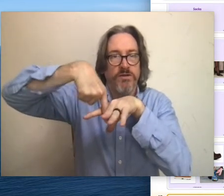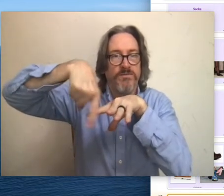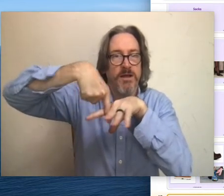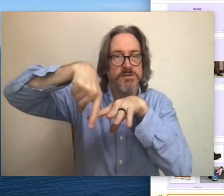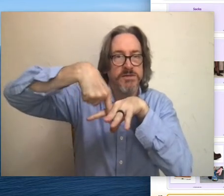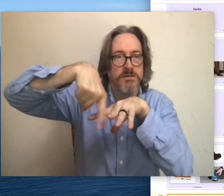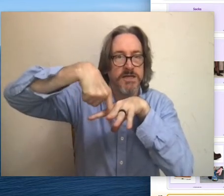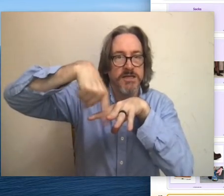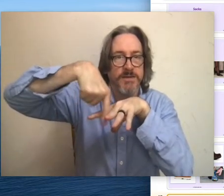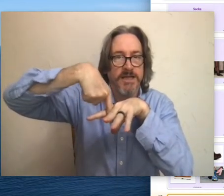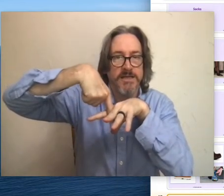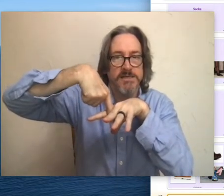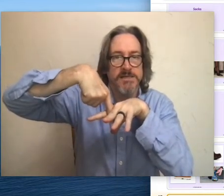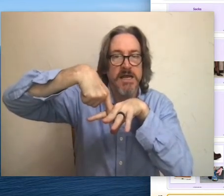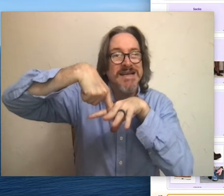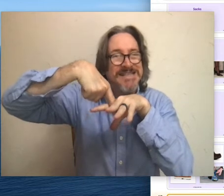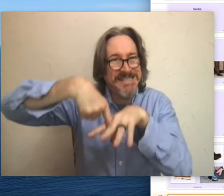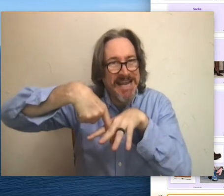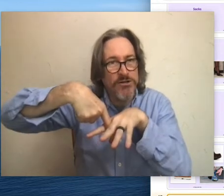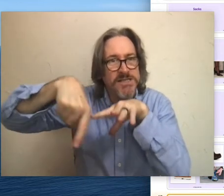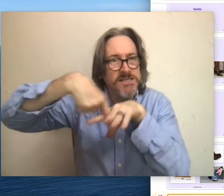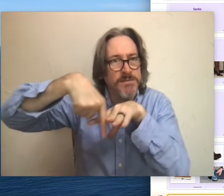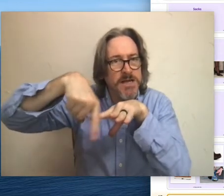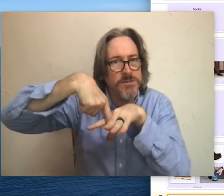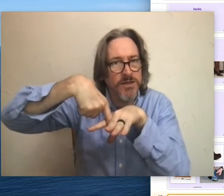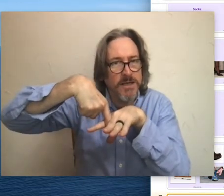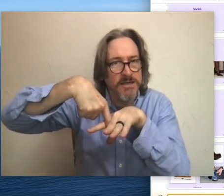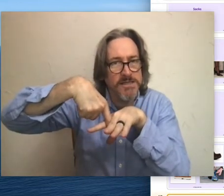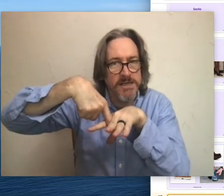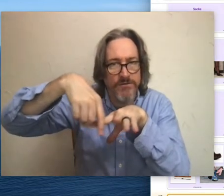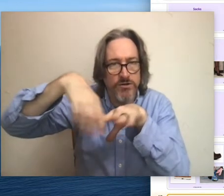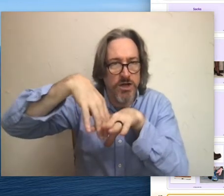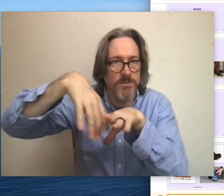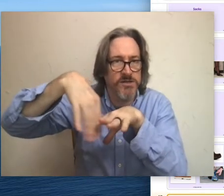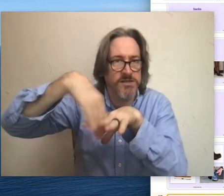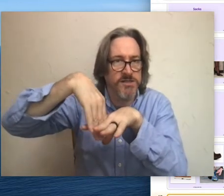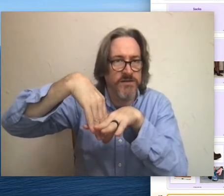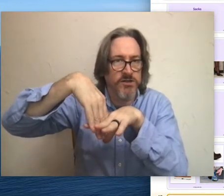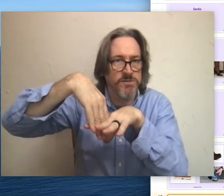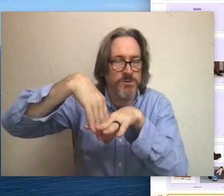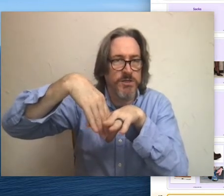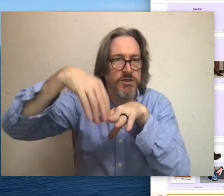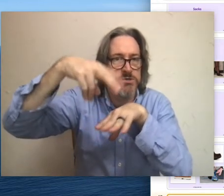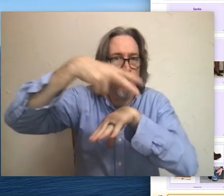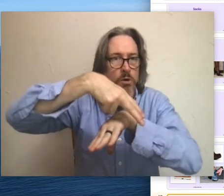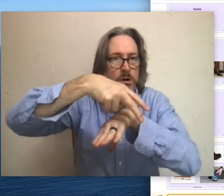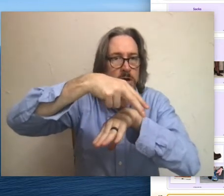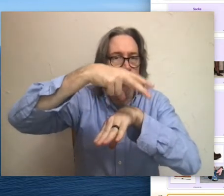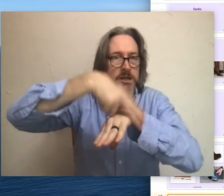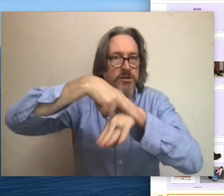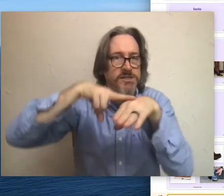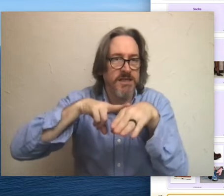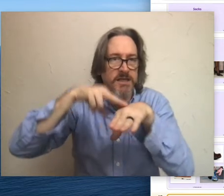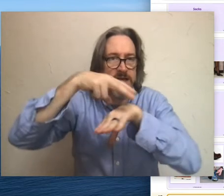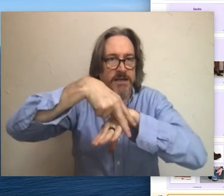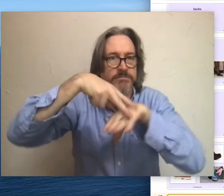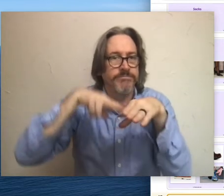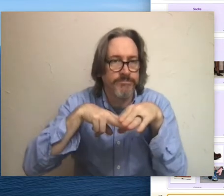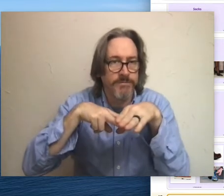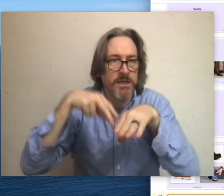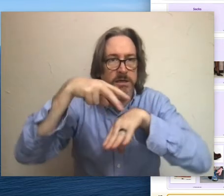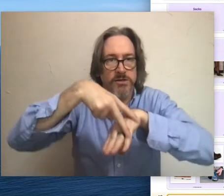So flip-flops tend to be like this. Sandals sometimes are like this if they're talking about stuff that goes between the toes, or you'll see